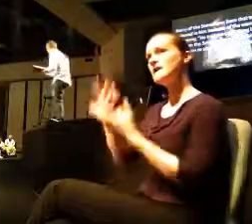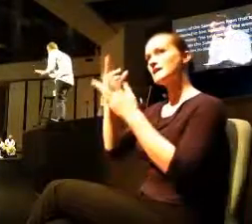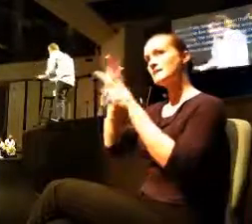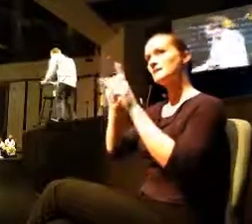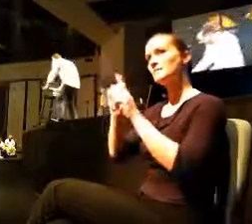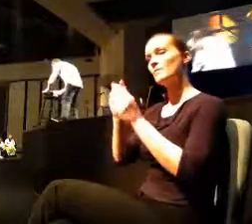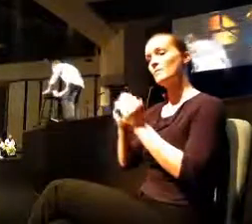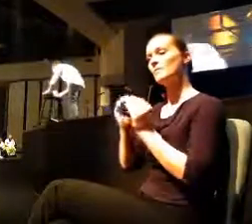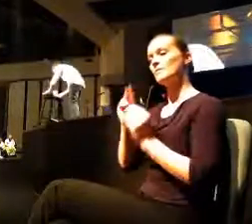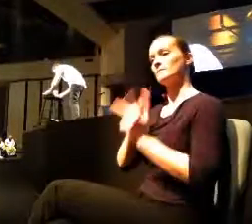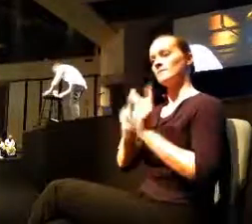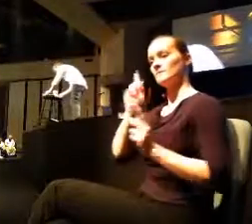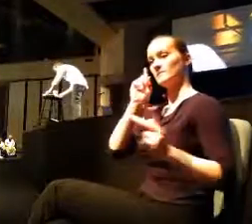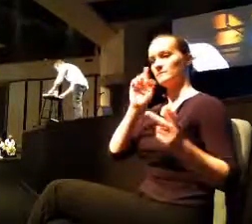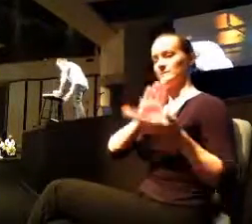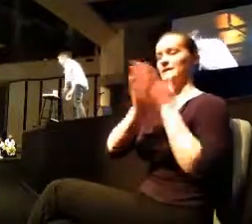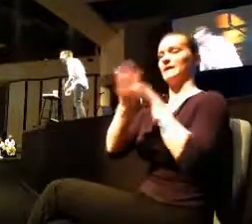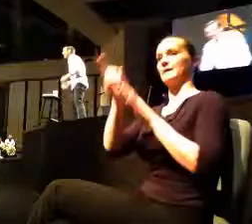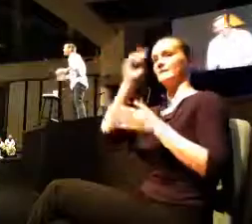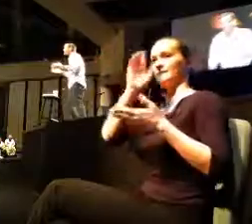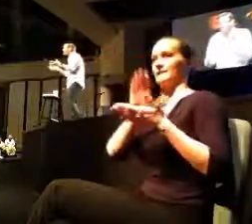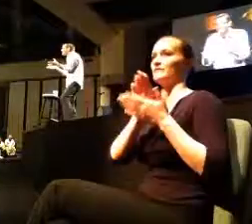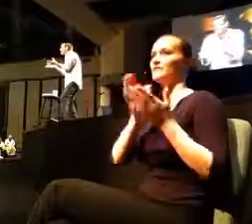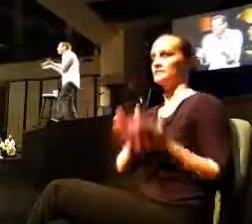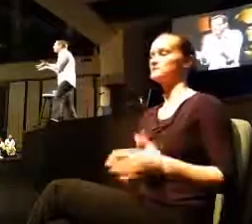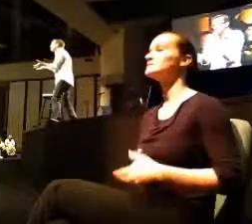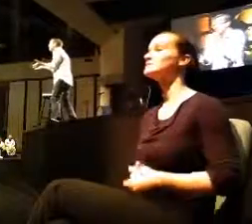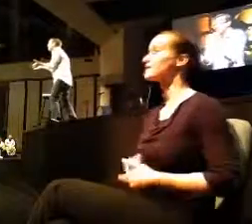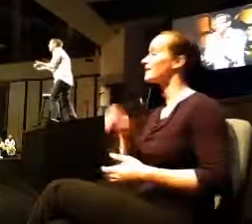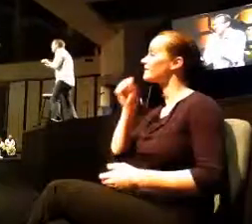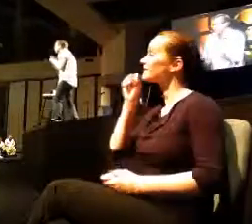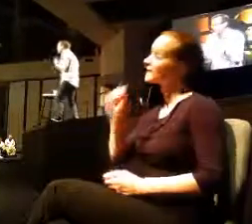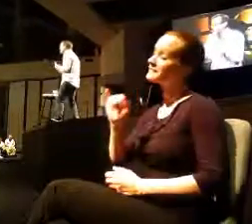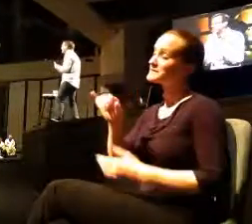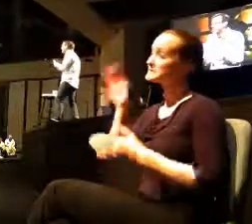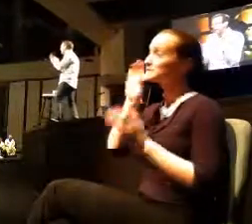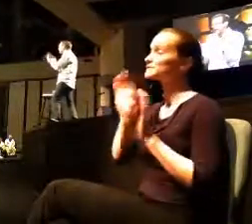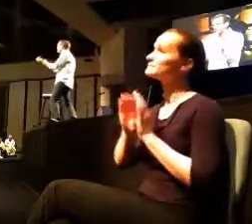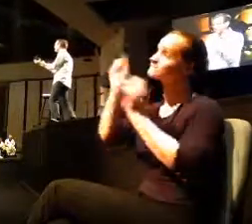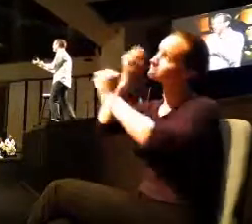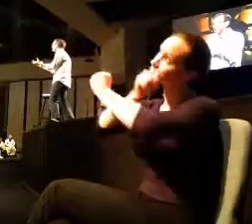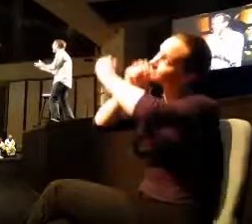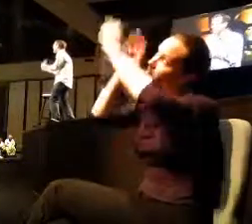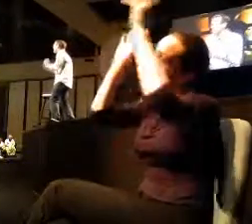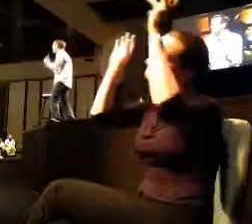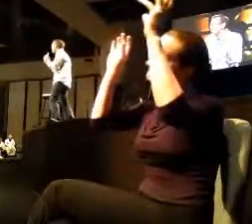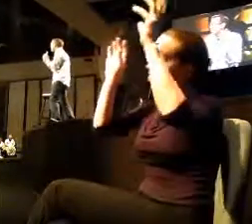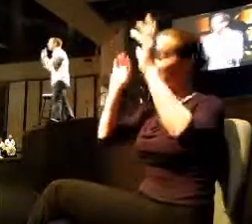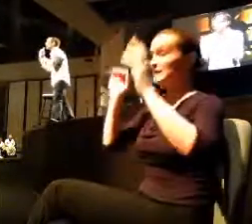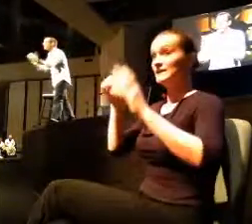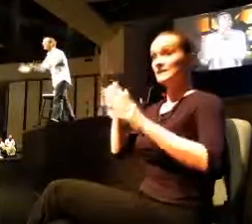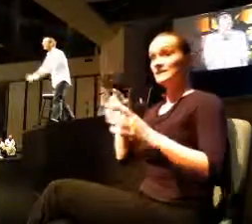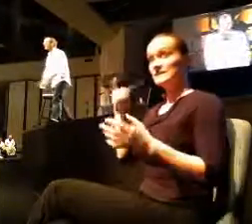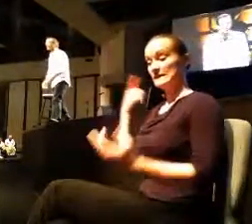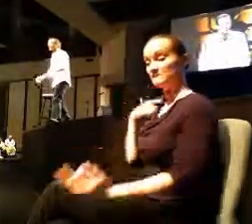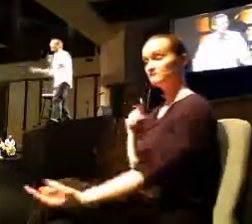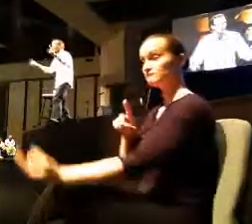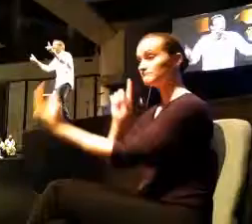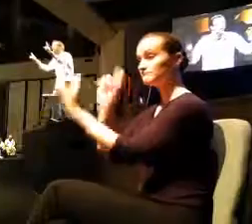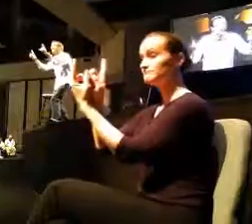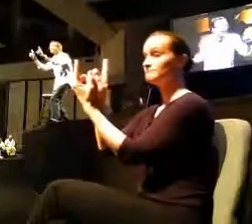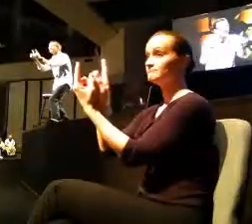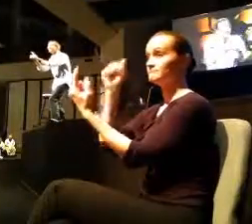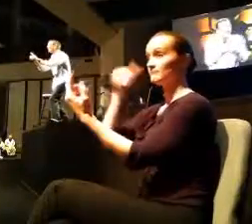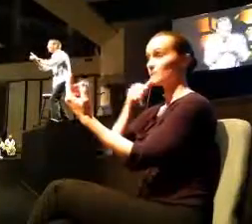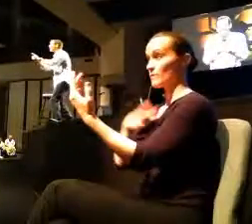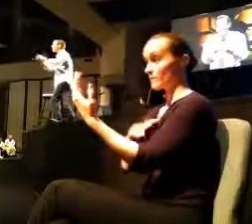believers. And I love this picture where this is the movement. Jesus encounters this woman in a way that changes her life.